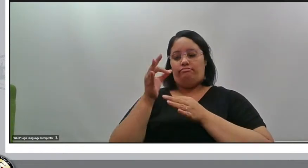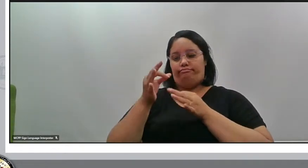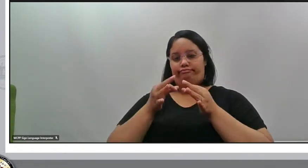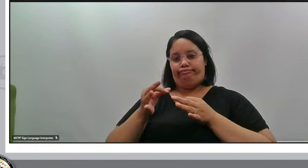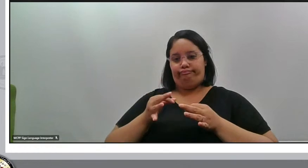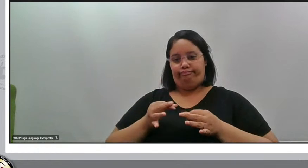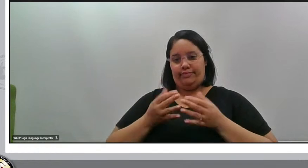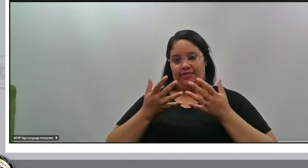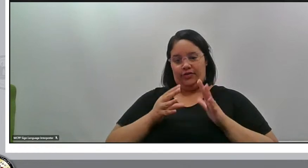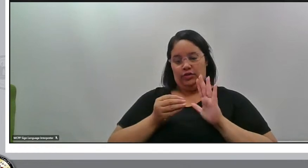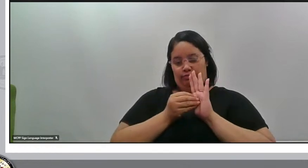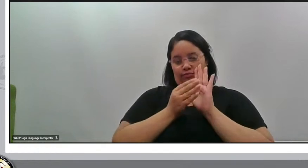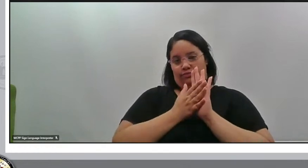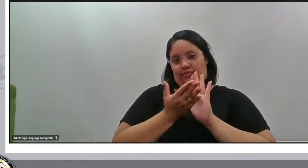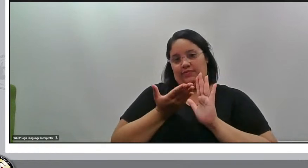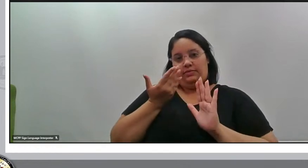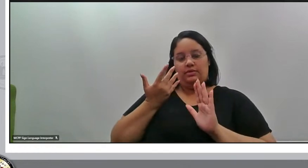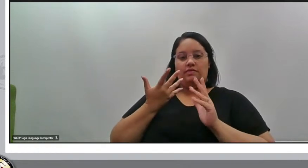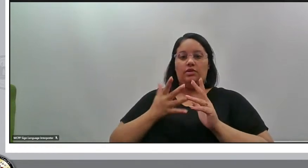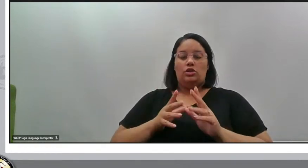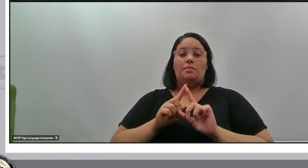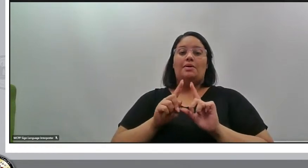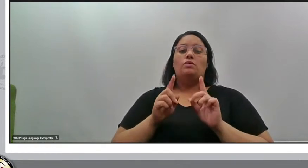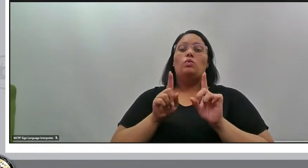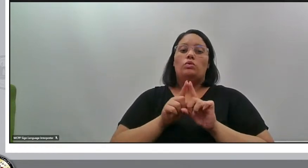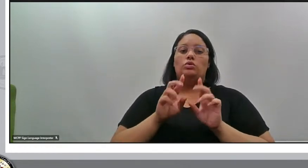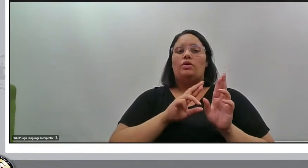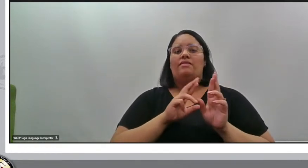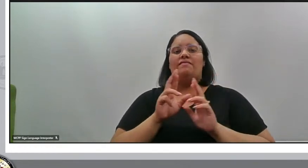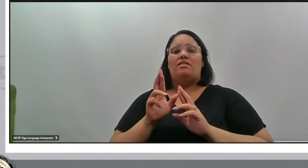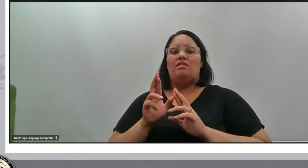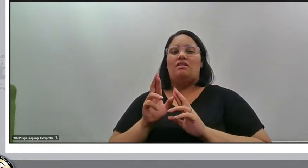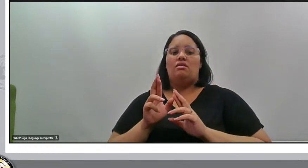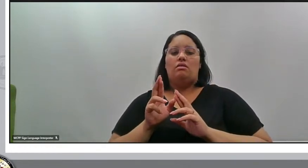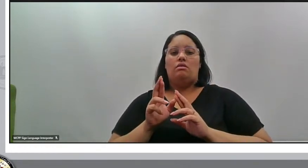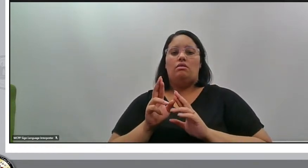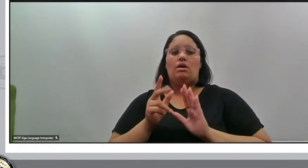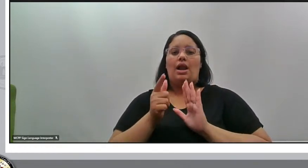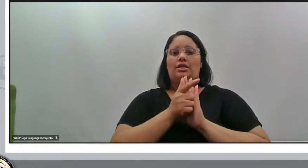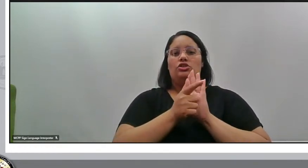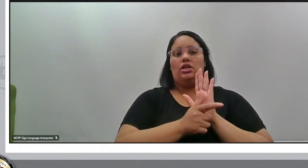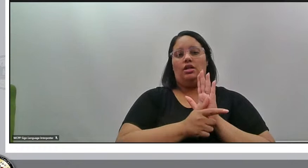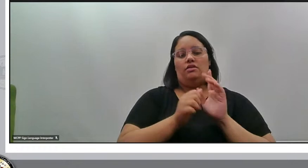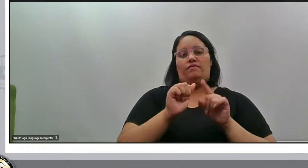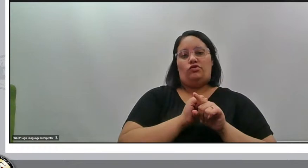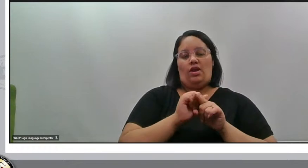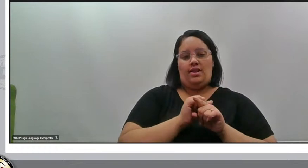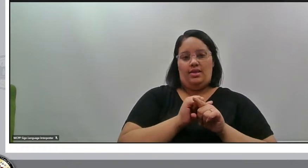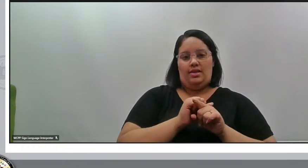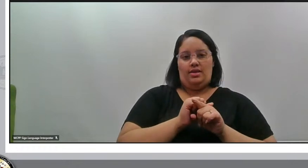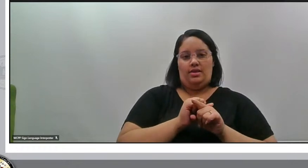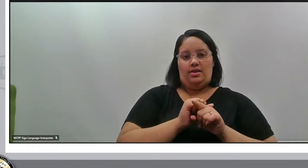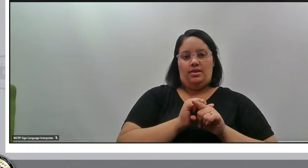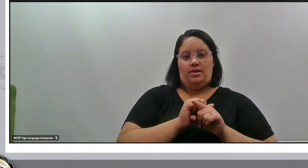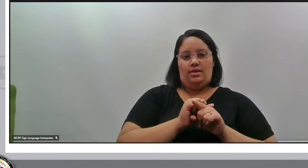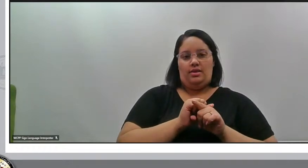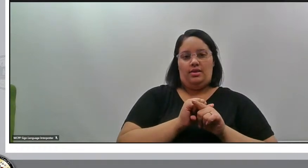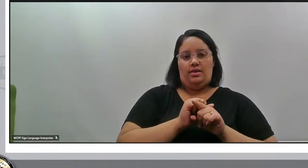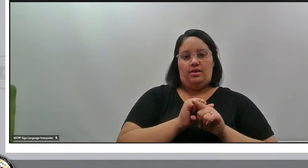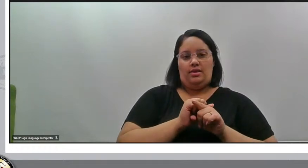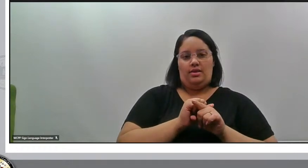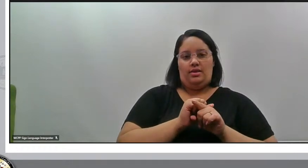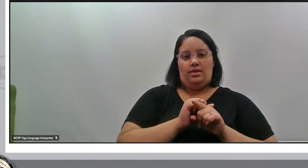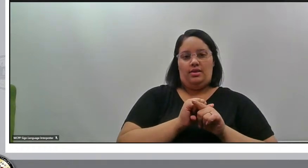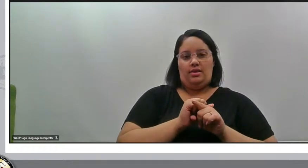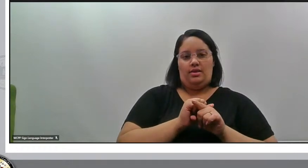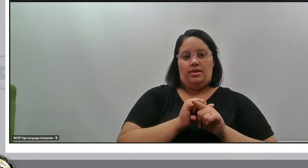given before, but it also refers to things such as legislative training and things like APAC. But my